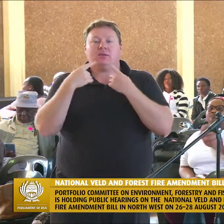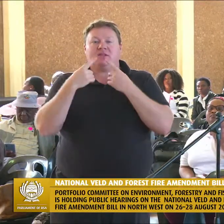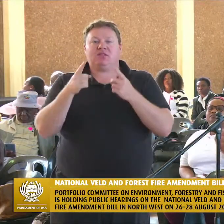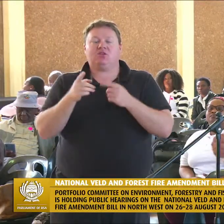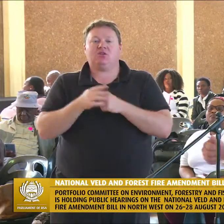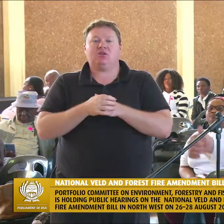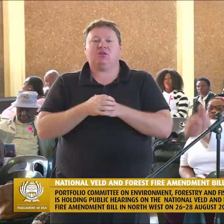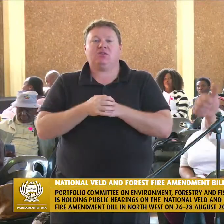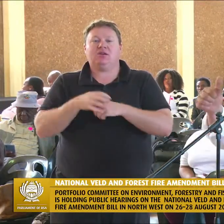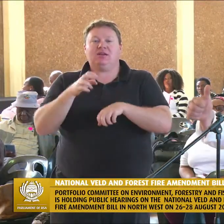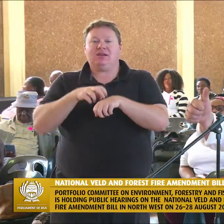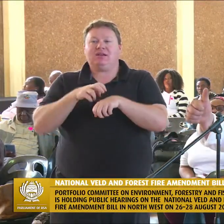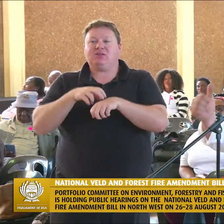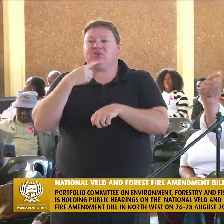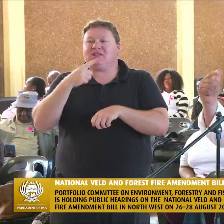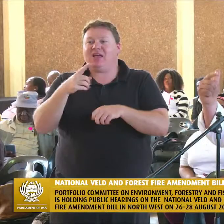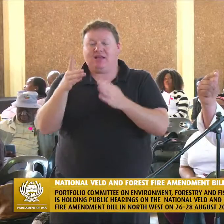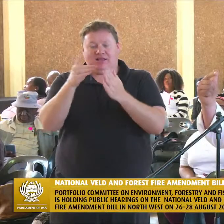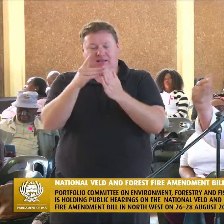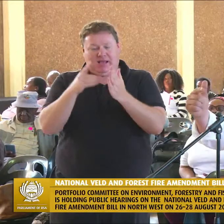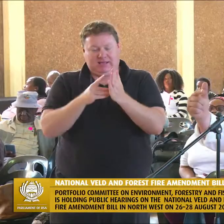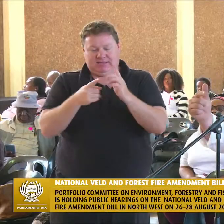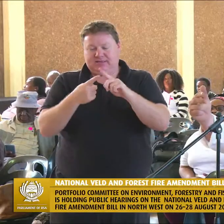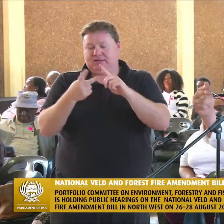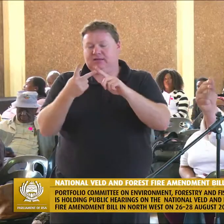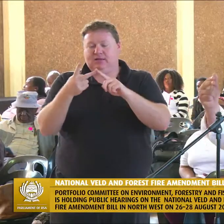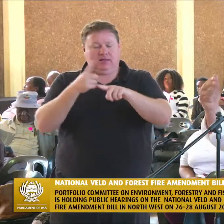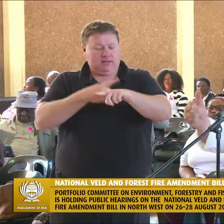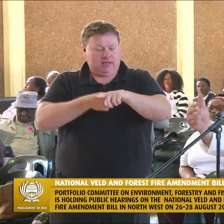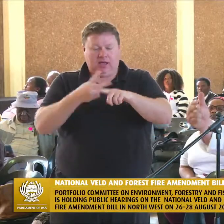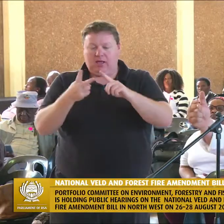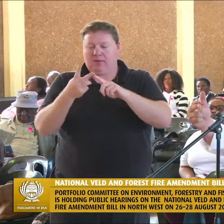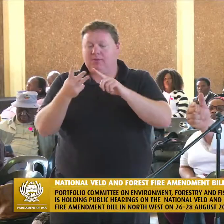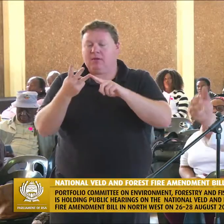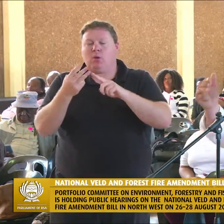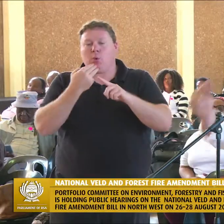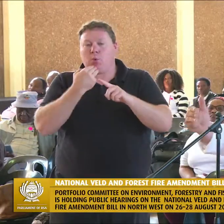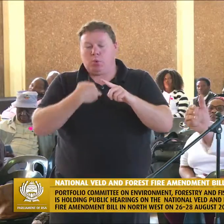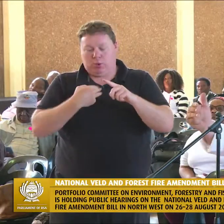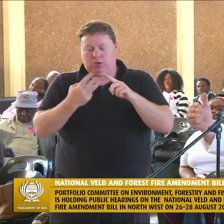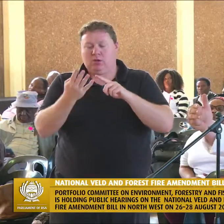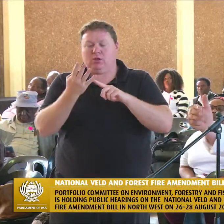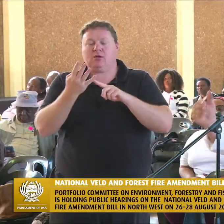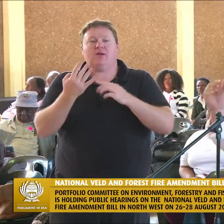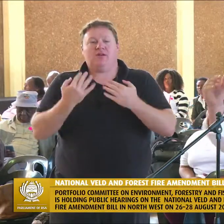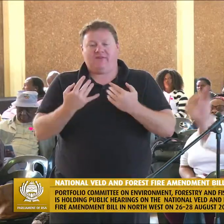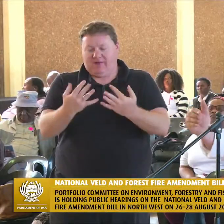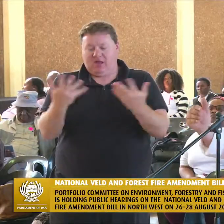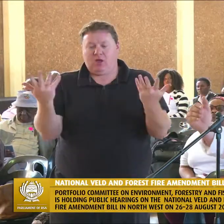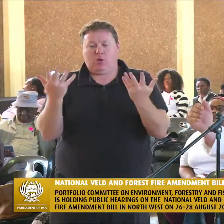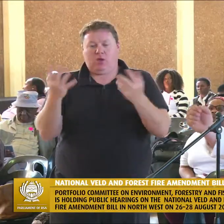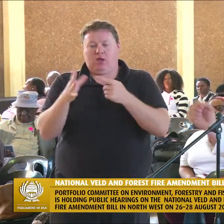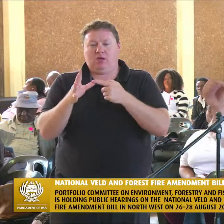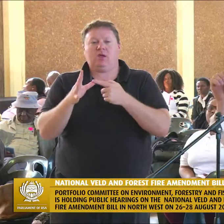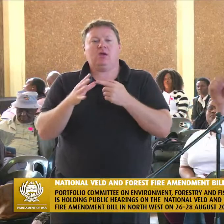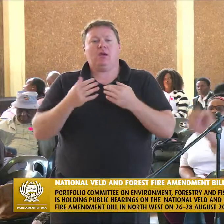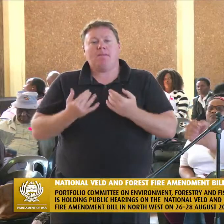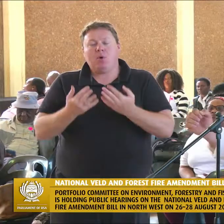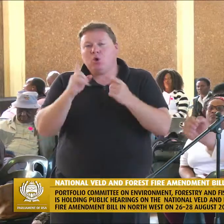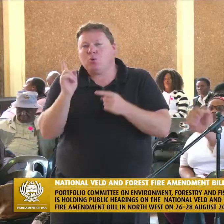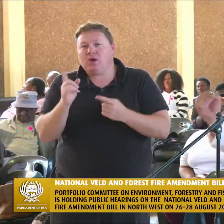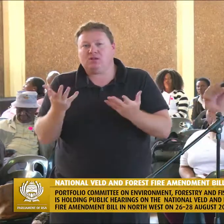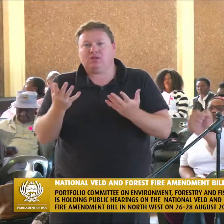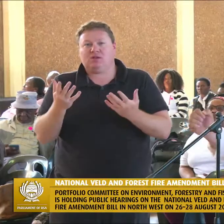you have to say the date the time who you are where the fire is and what is burning and